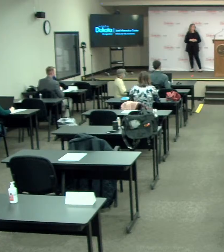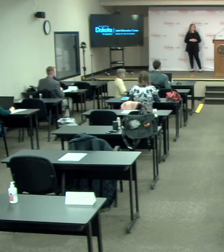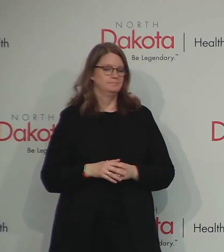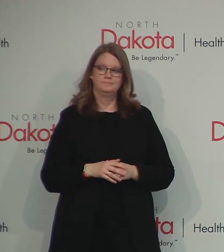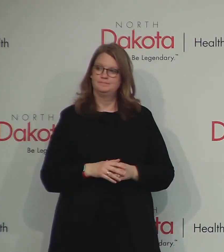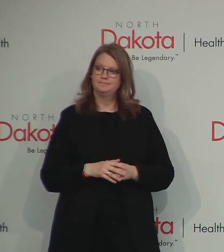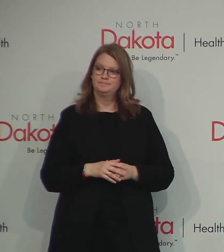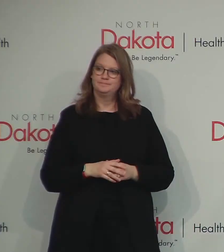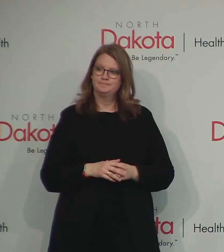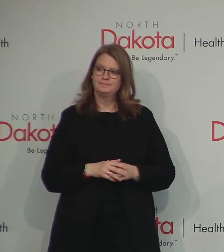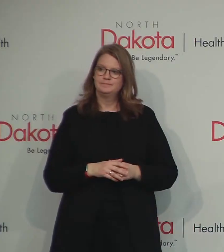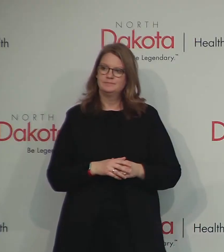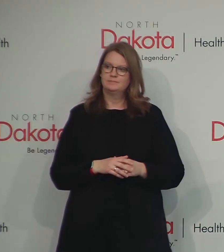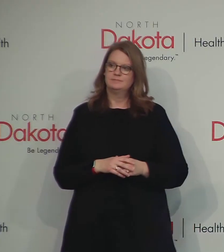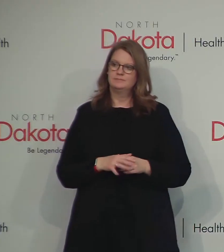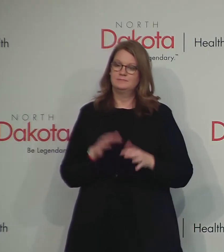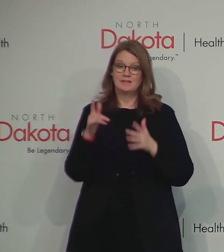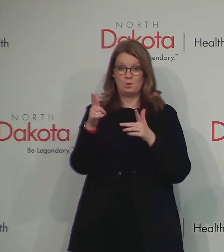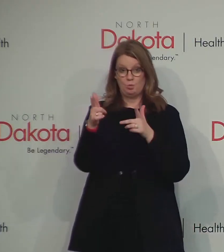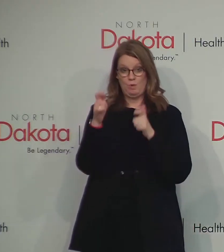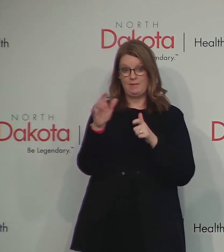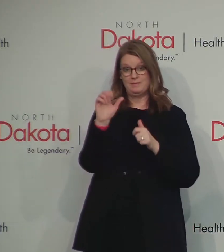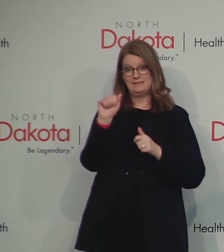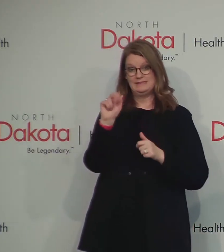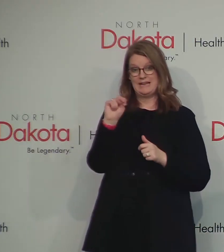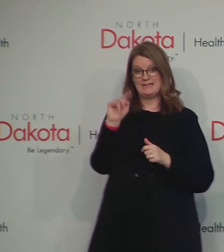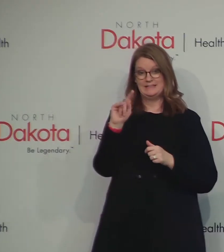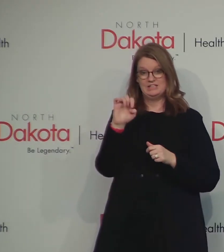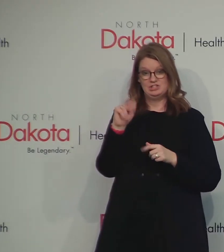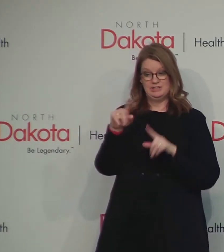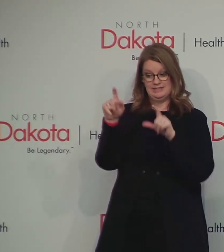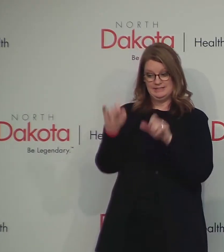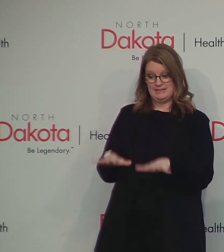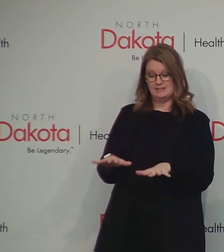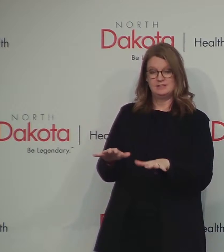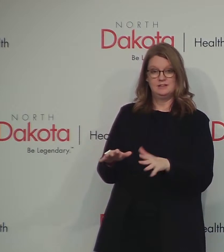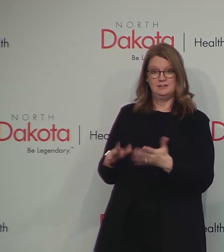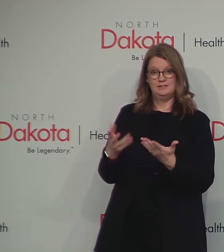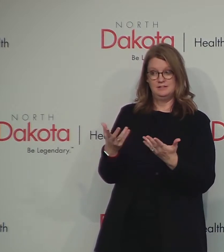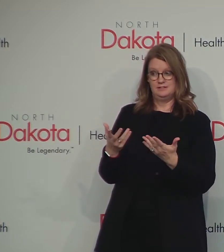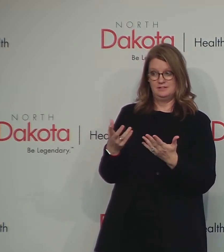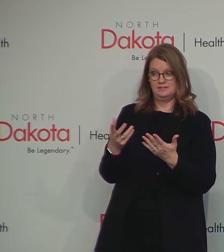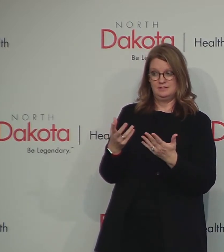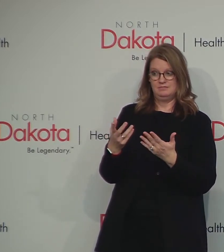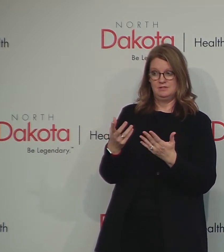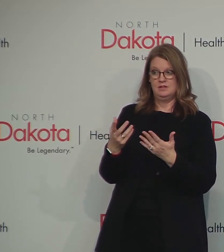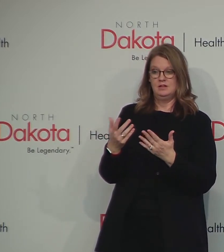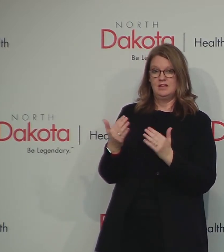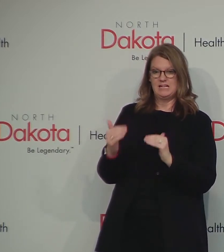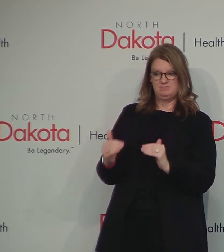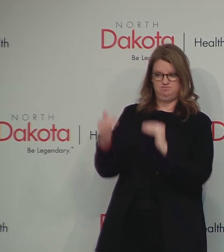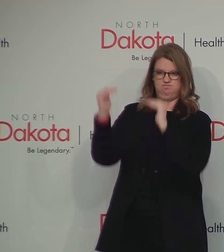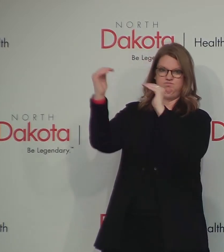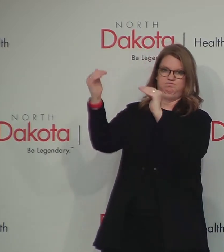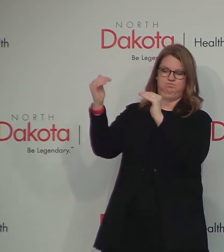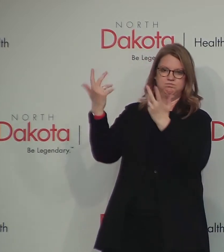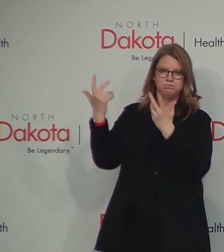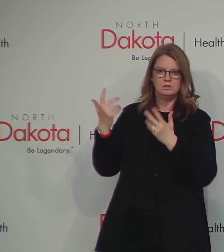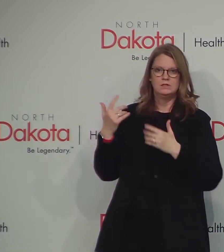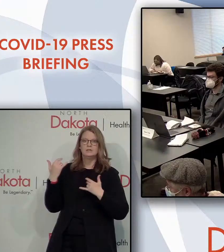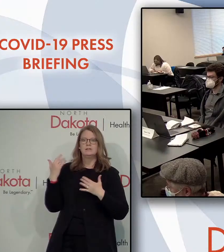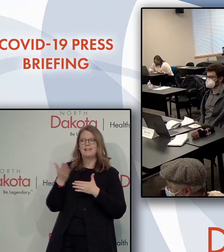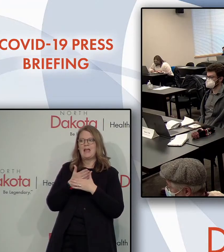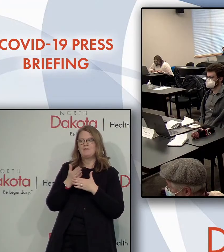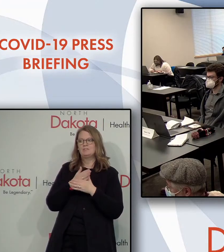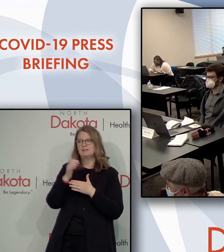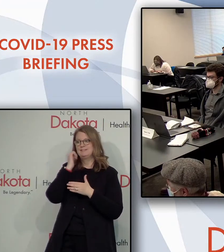With the ramping up of rapid antigen testing, but over the past few weeks, the rolling average